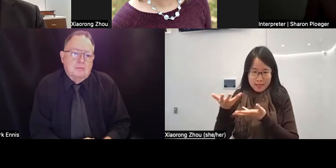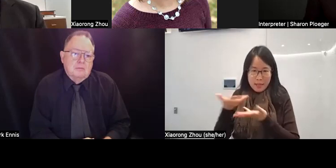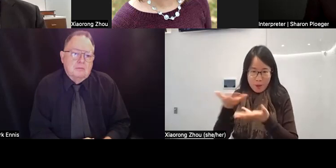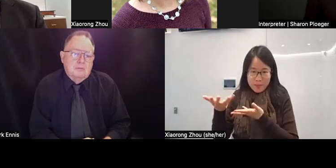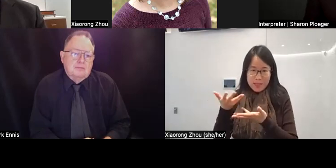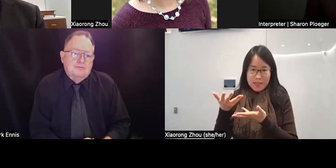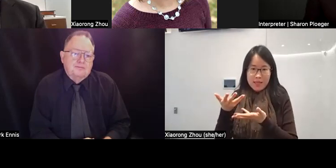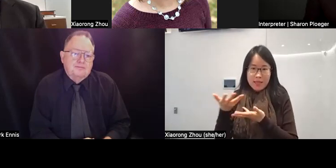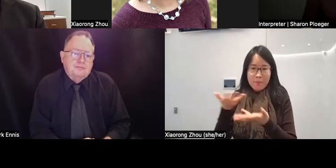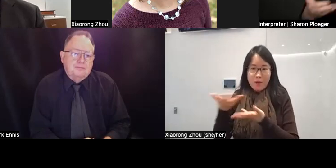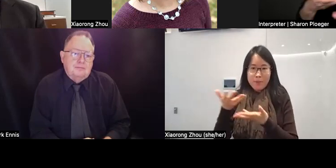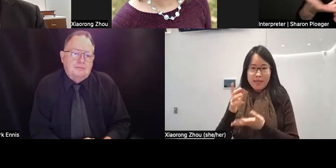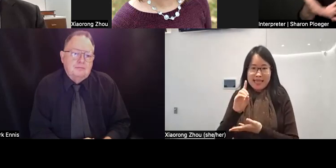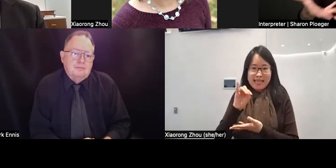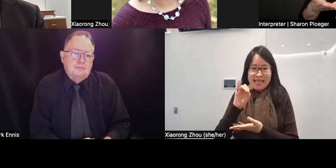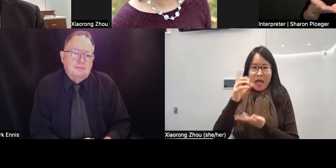Advocacy.